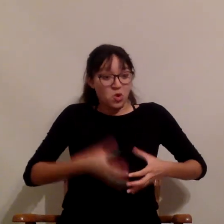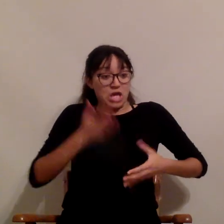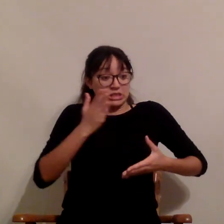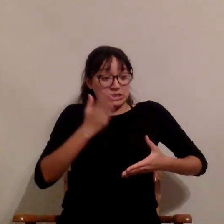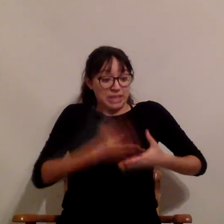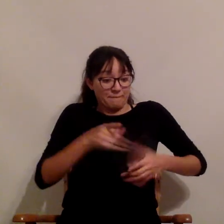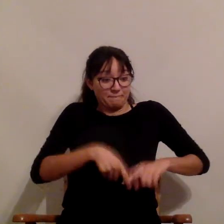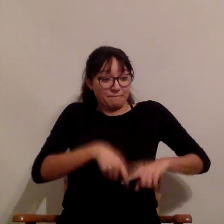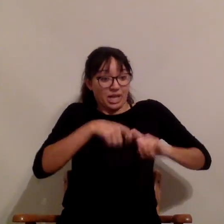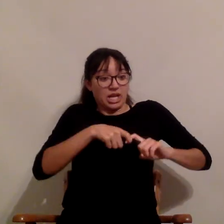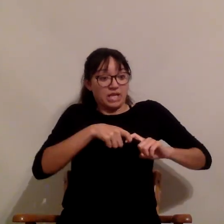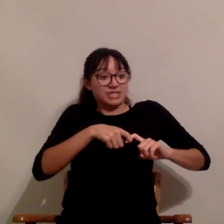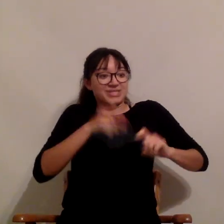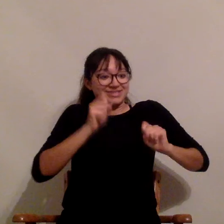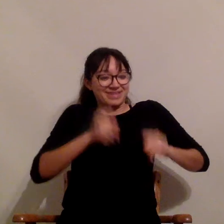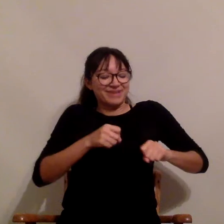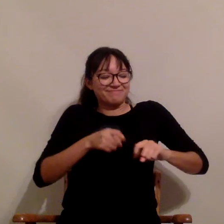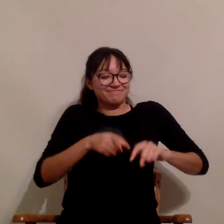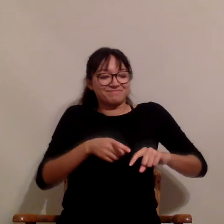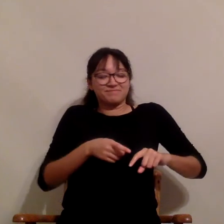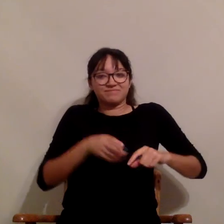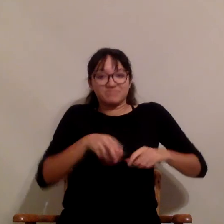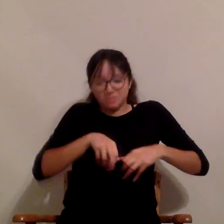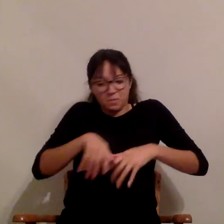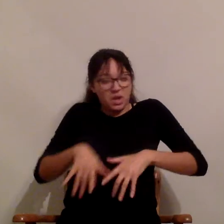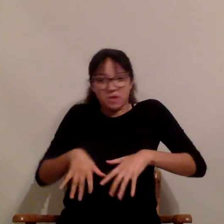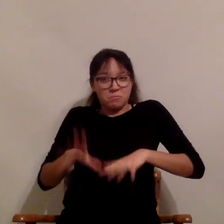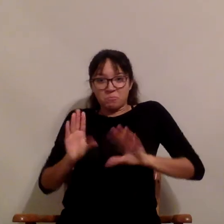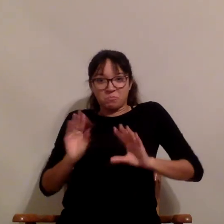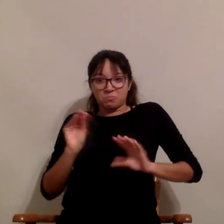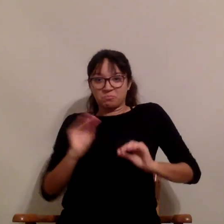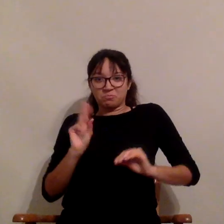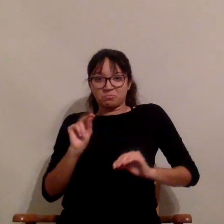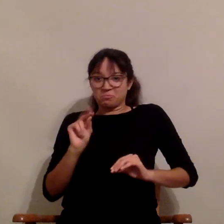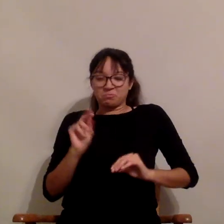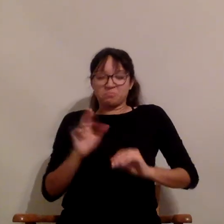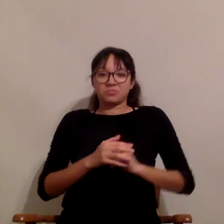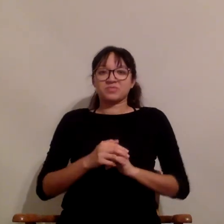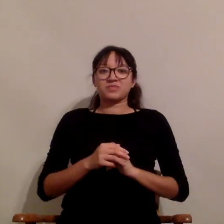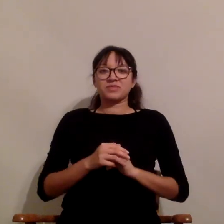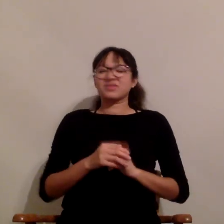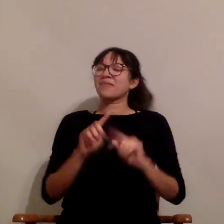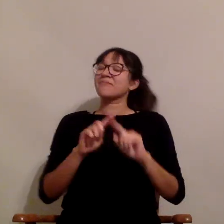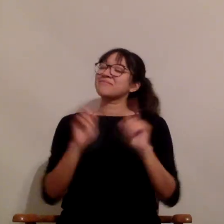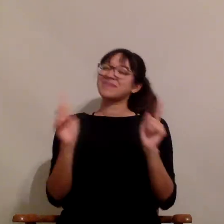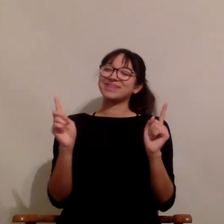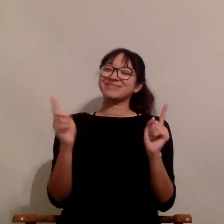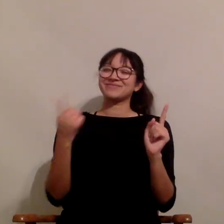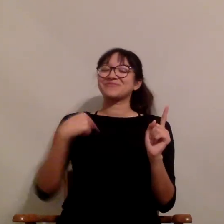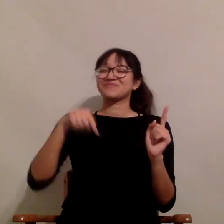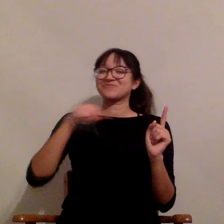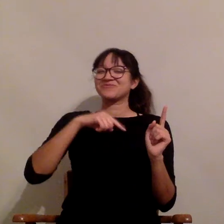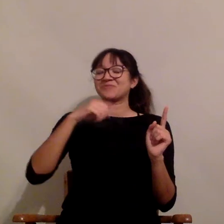from spreading. However, most of us know that this is not true. We, on the other